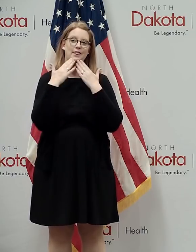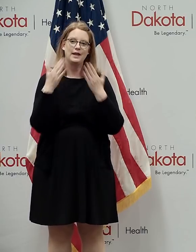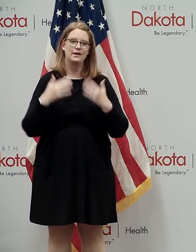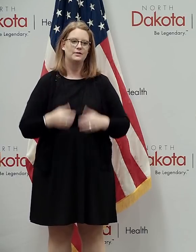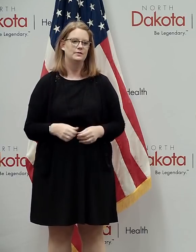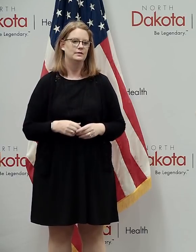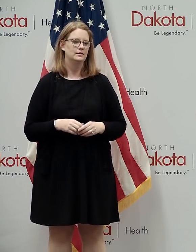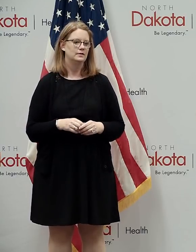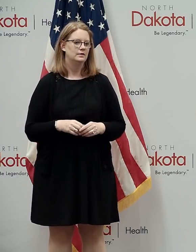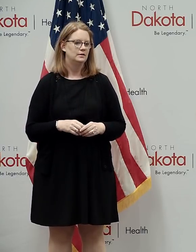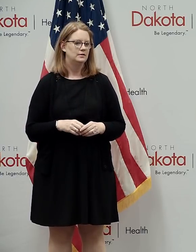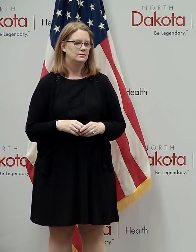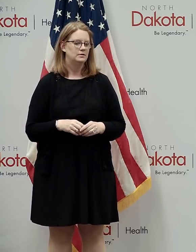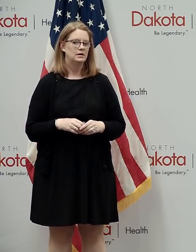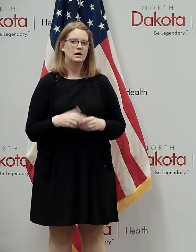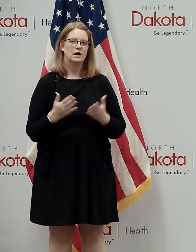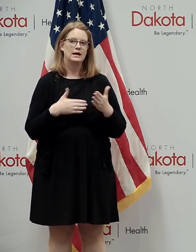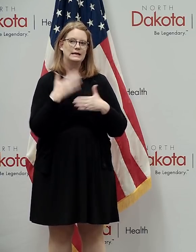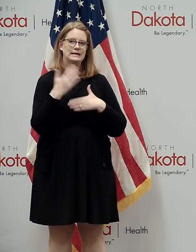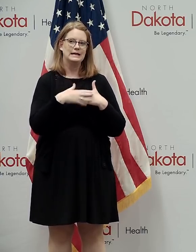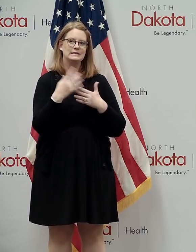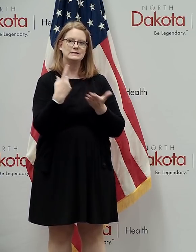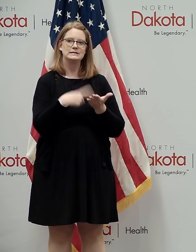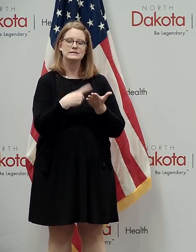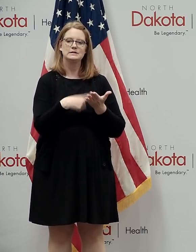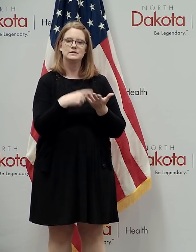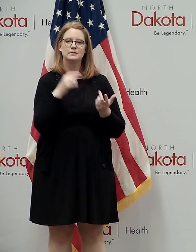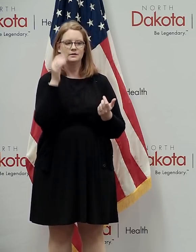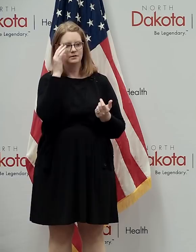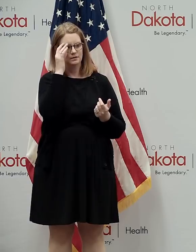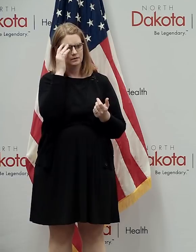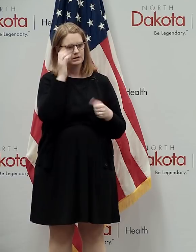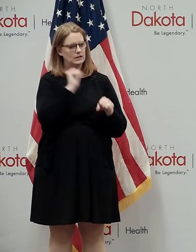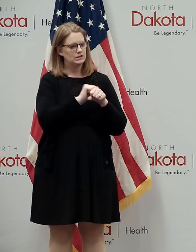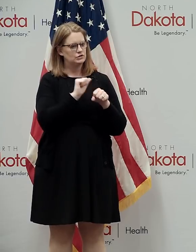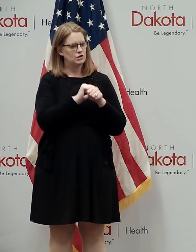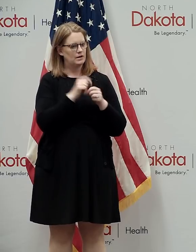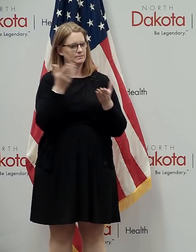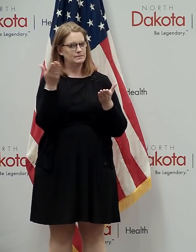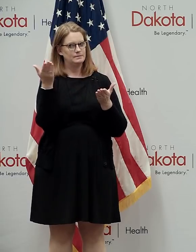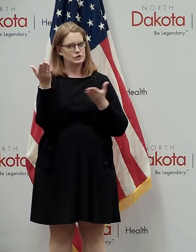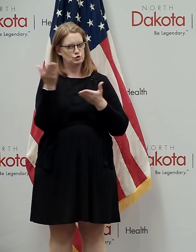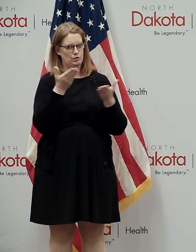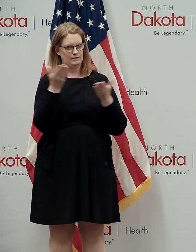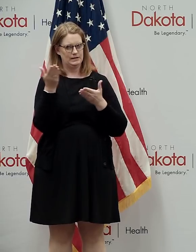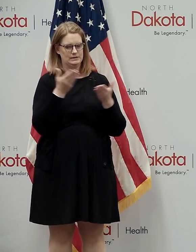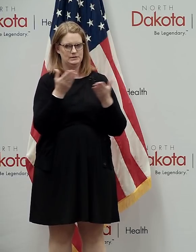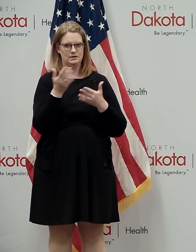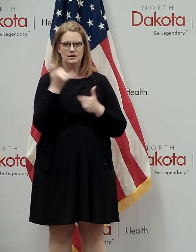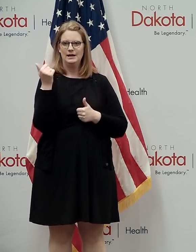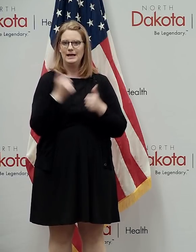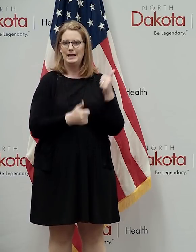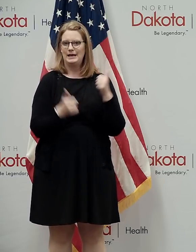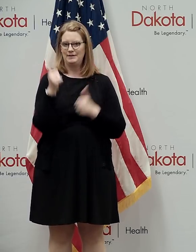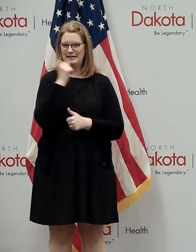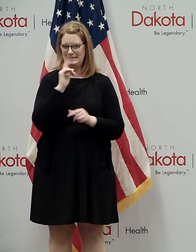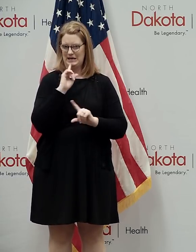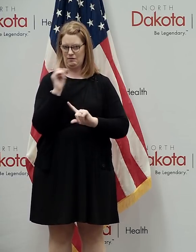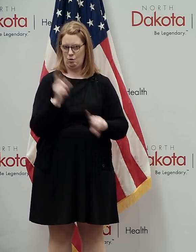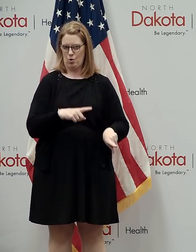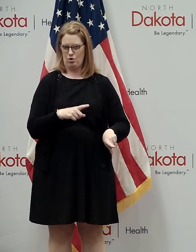that. Next up, I want to talk about job service and a executive